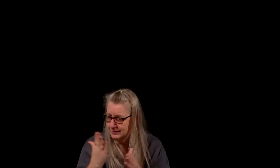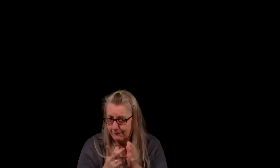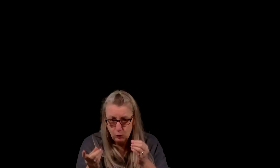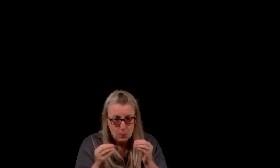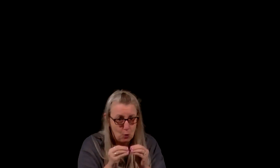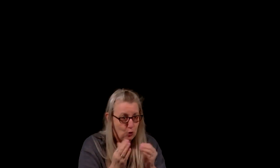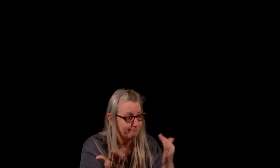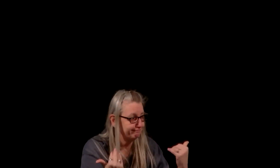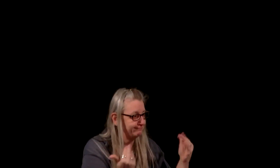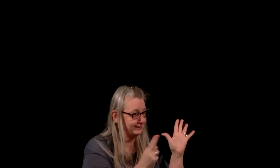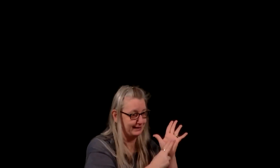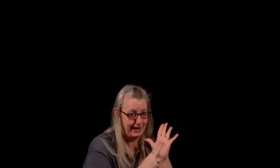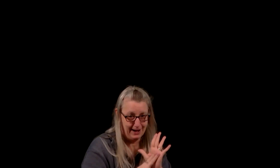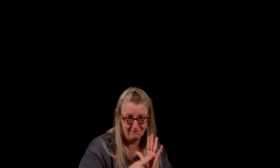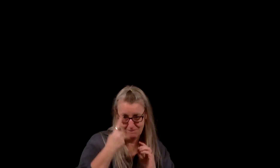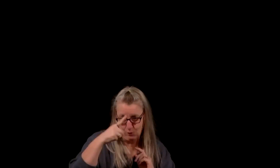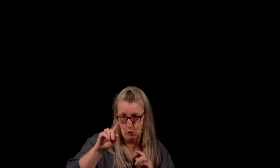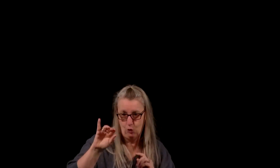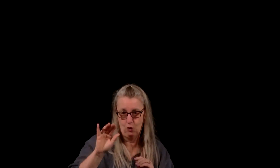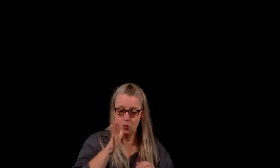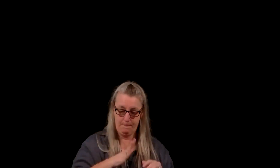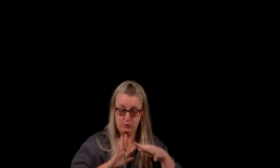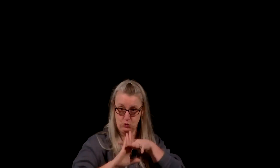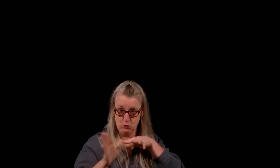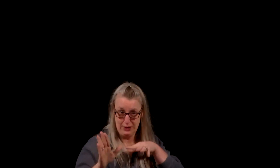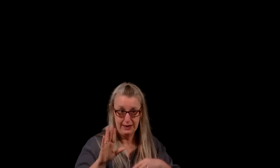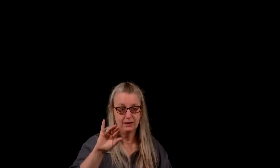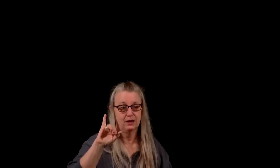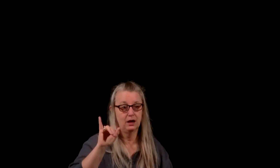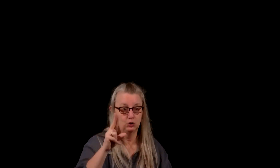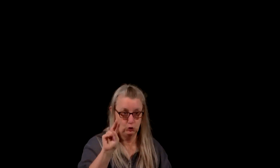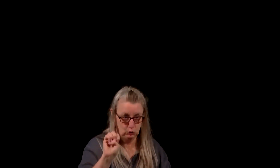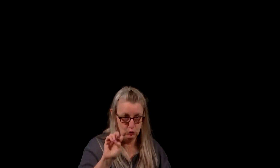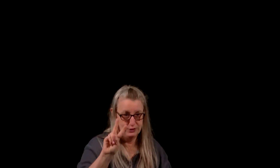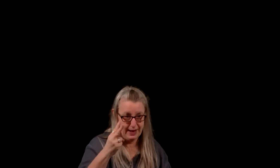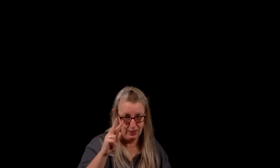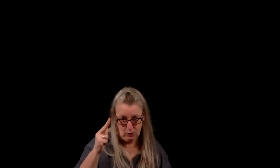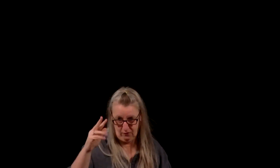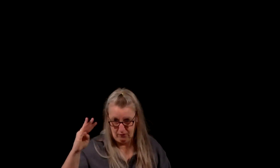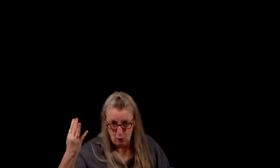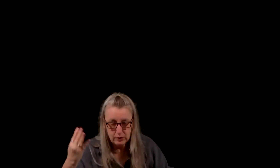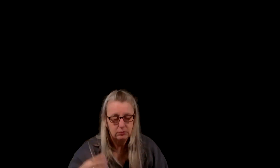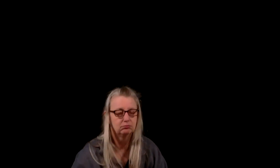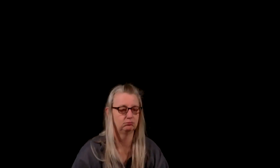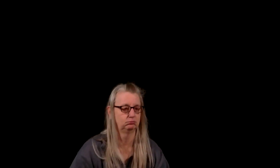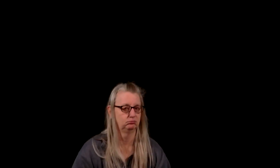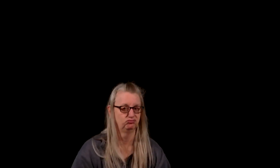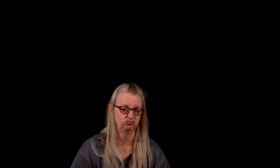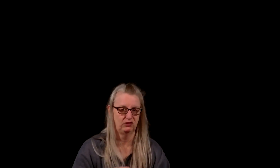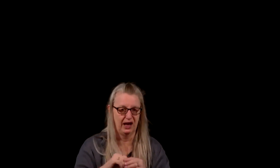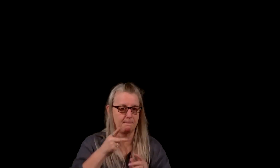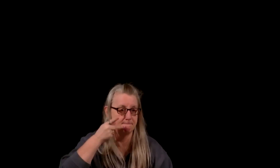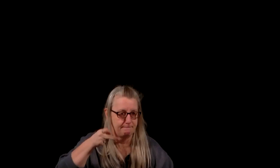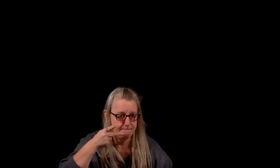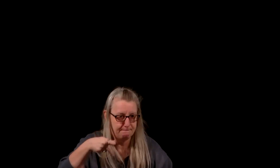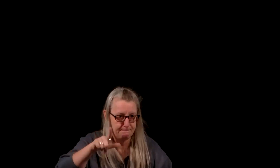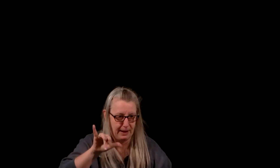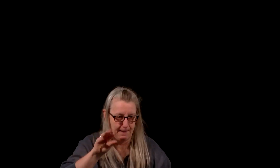count. So hope to see more people signing up for the women's retreat, which is June 2nd, 3rd, and 4th.